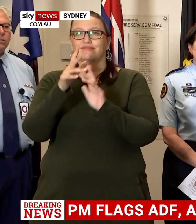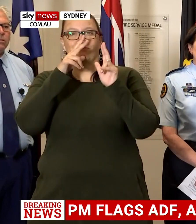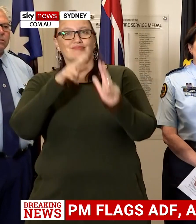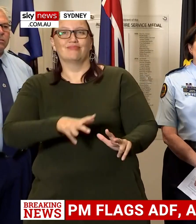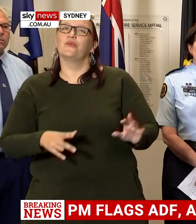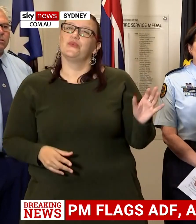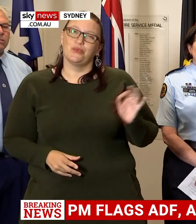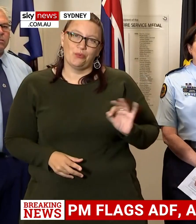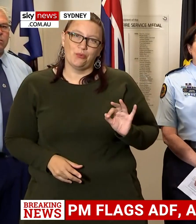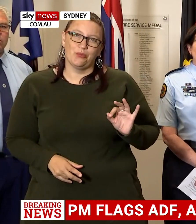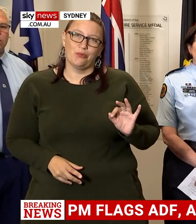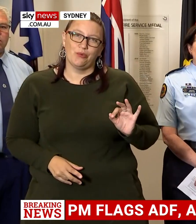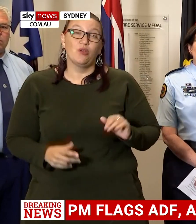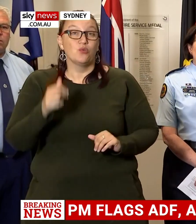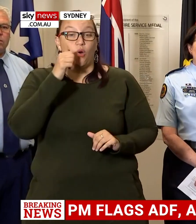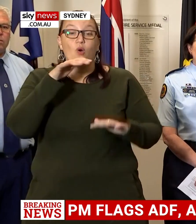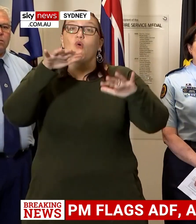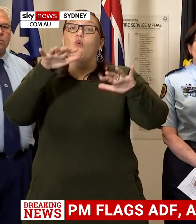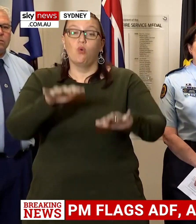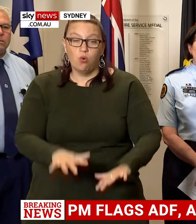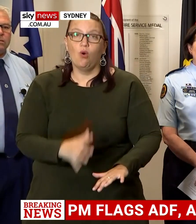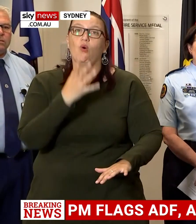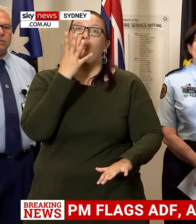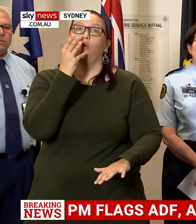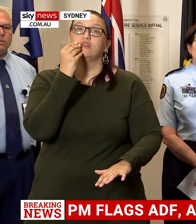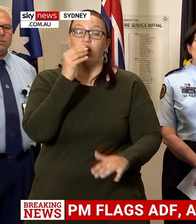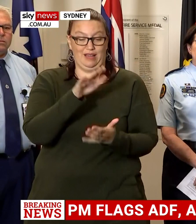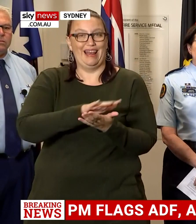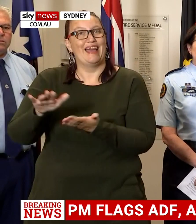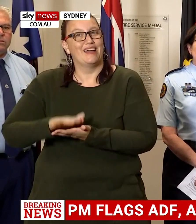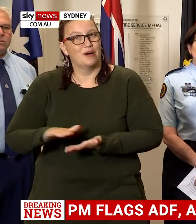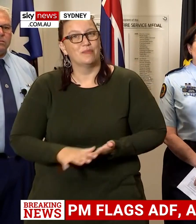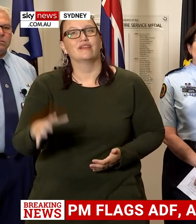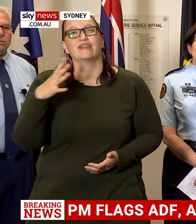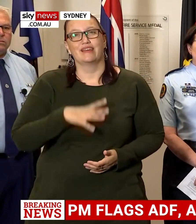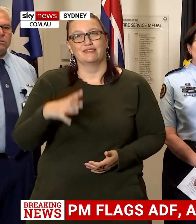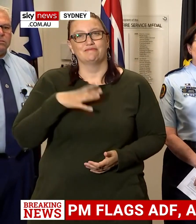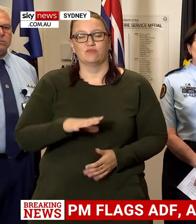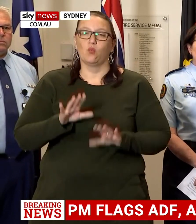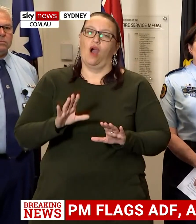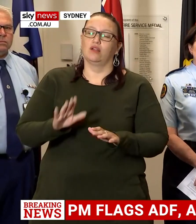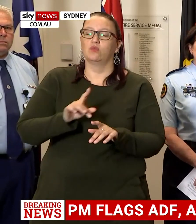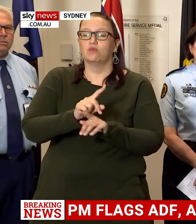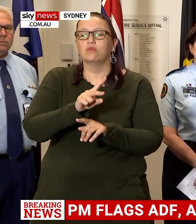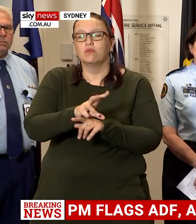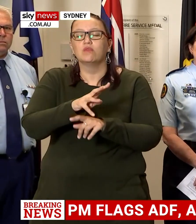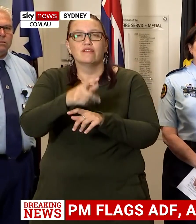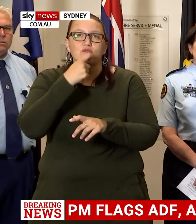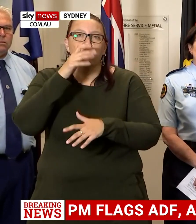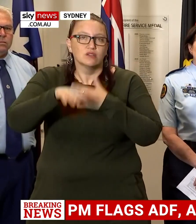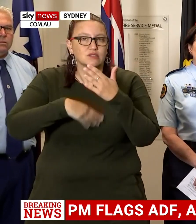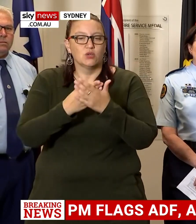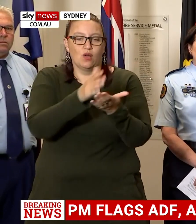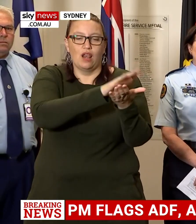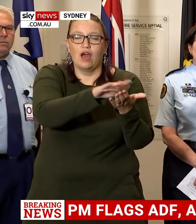weeks to get the initial clean-up done before people are able to start rebuilding or recovering. Obviously, as we